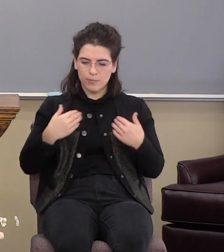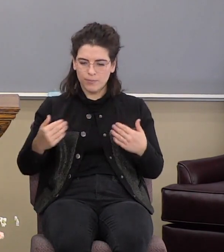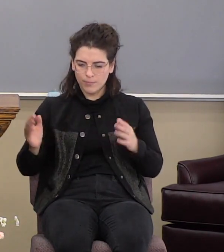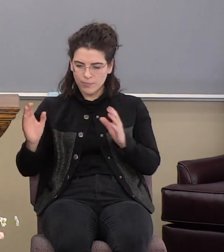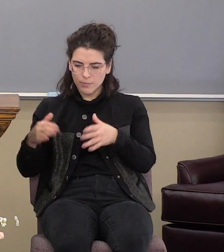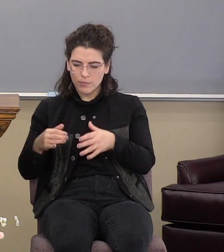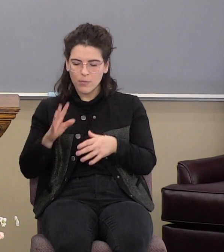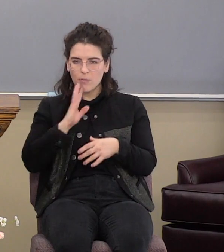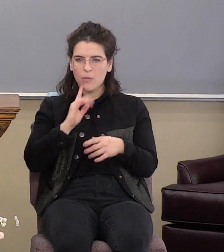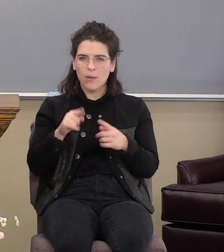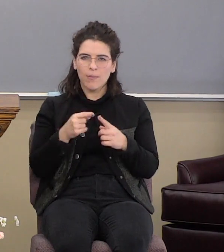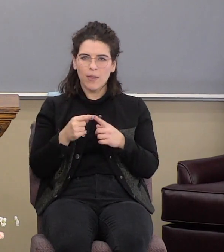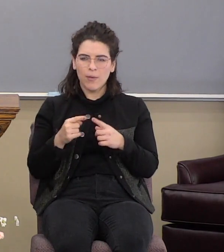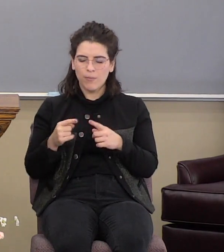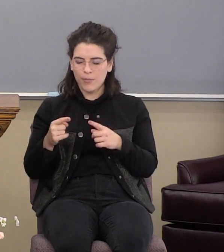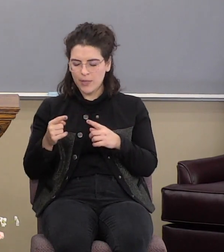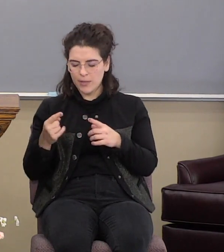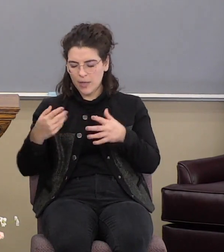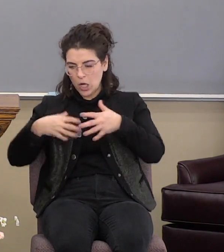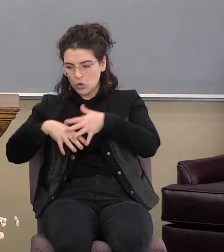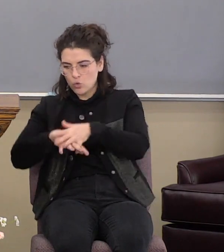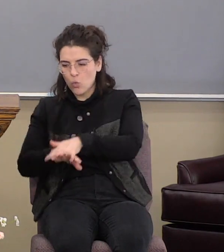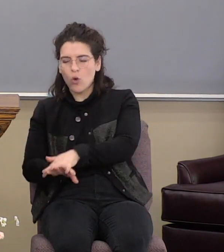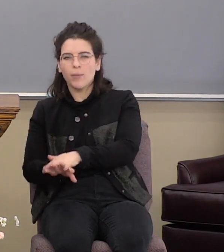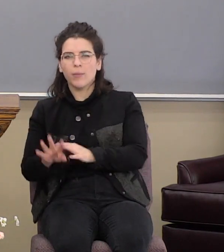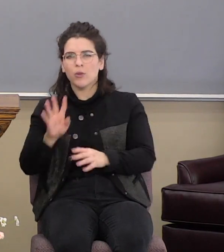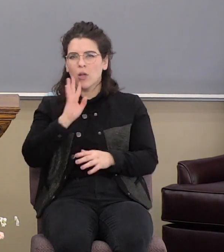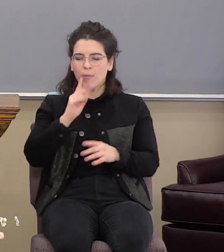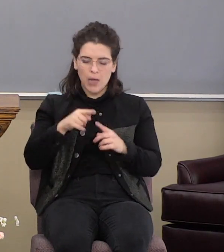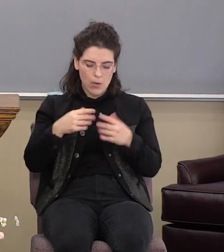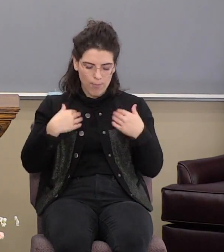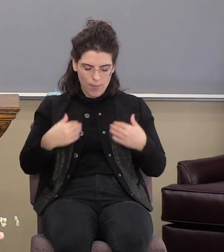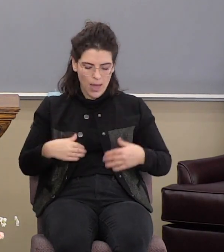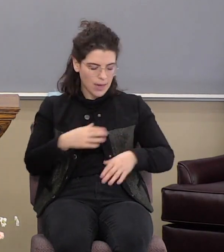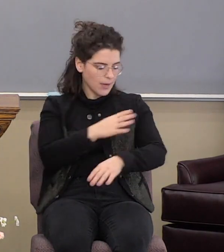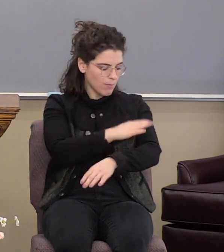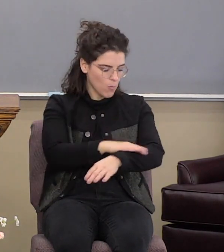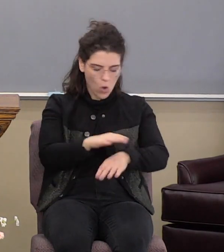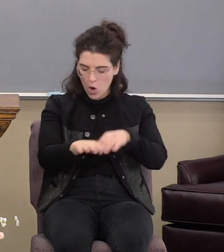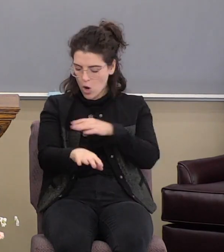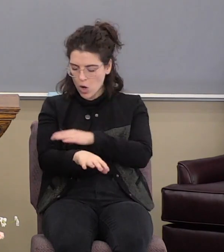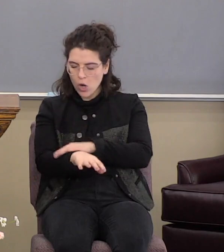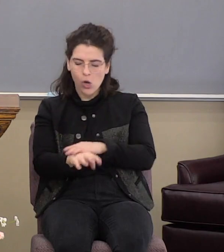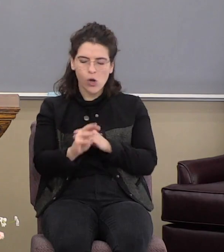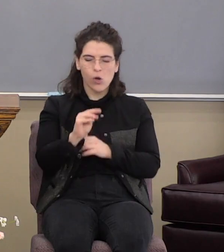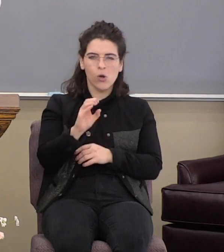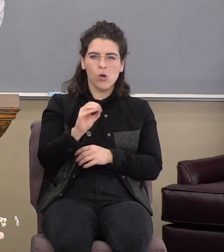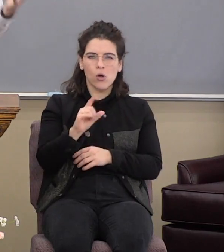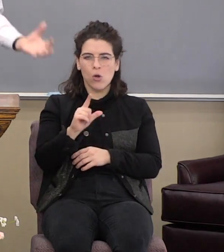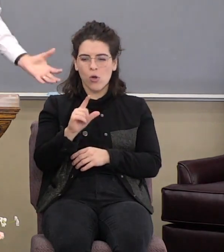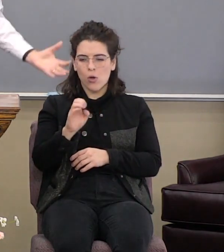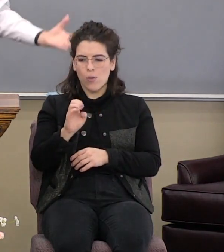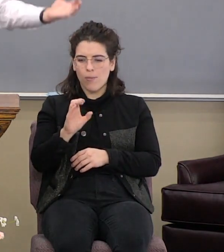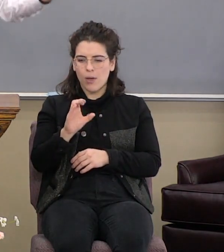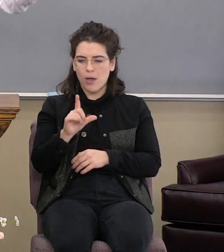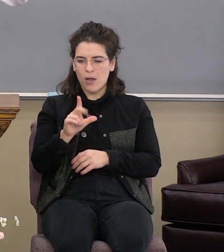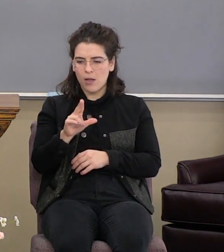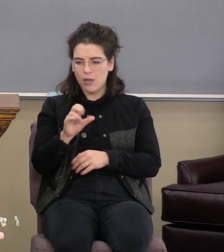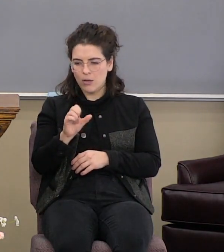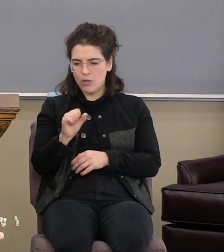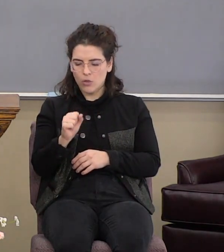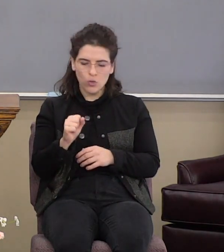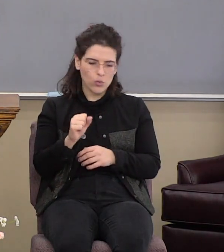being absorbed into, I mean, you think about body parts, molecules, cells, and so on and so forth. We're